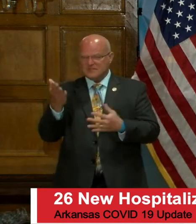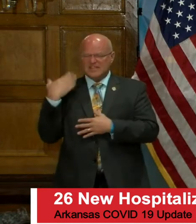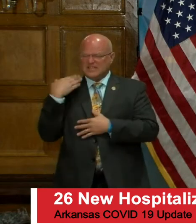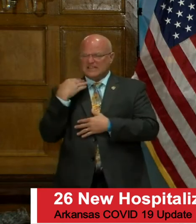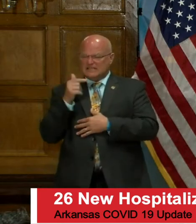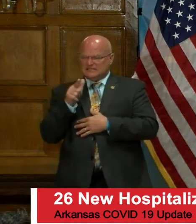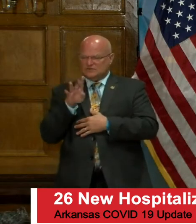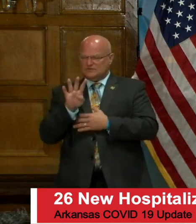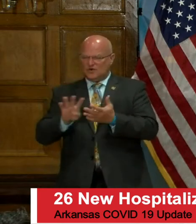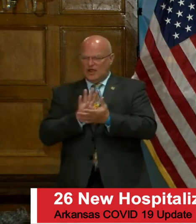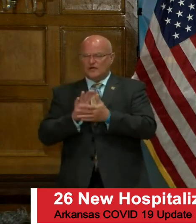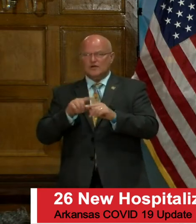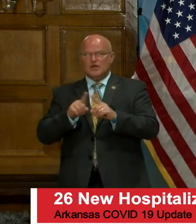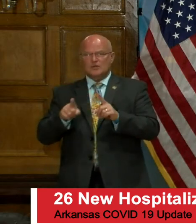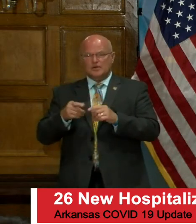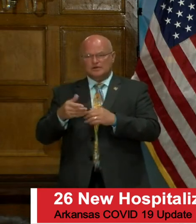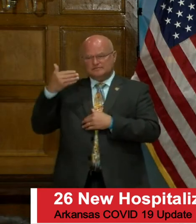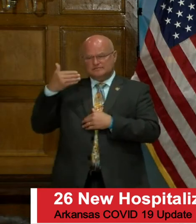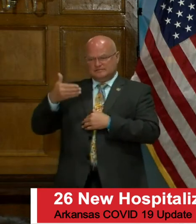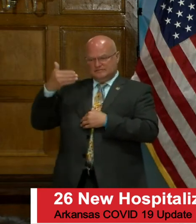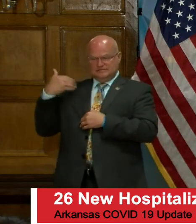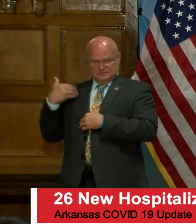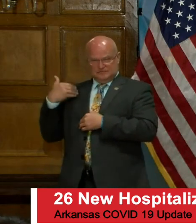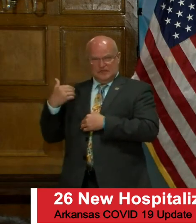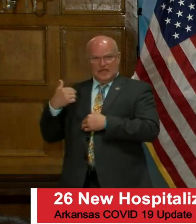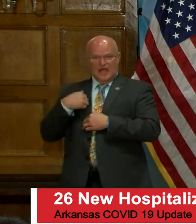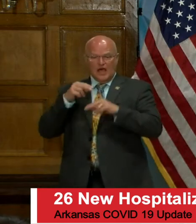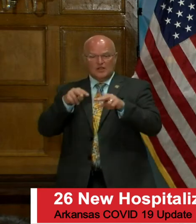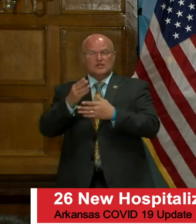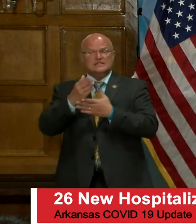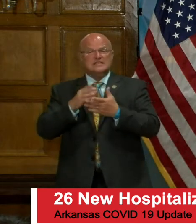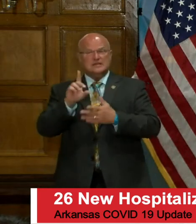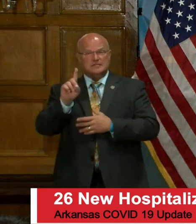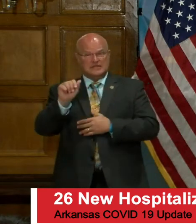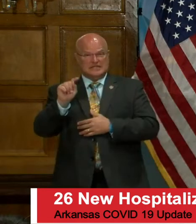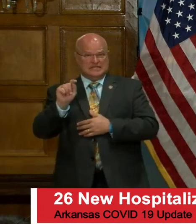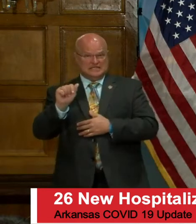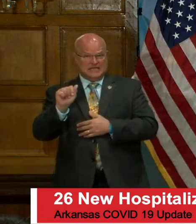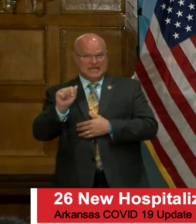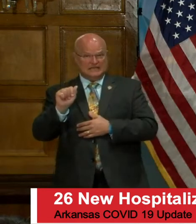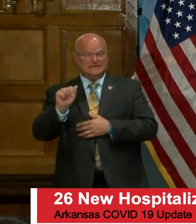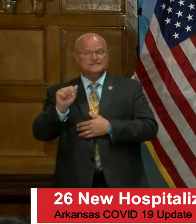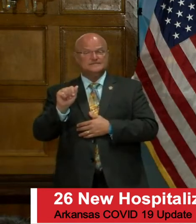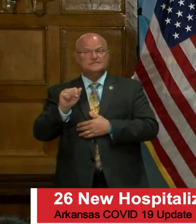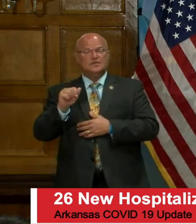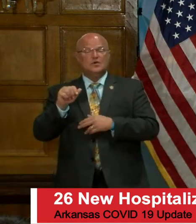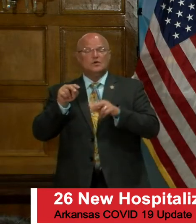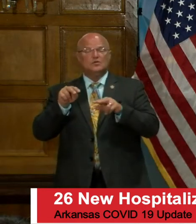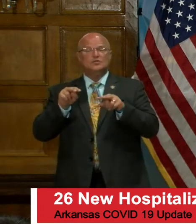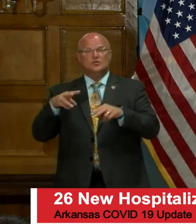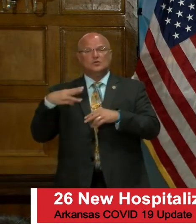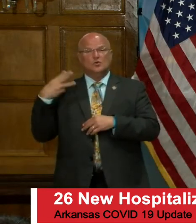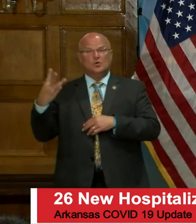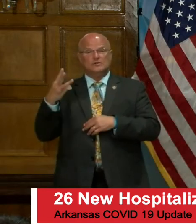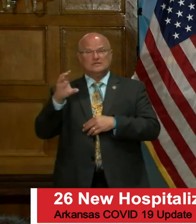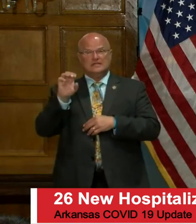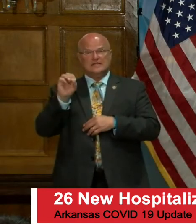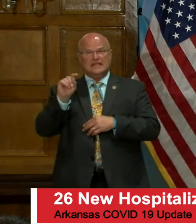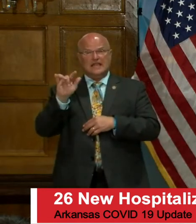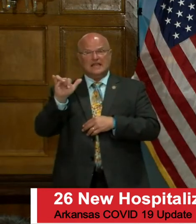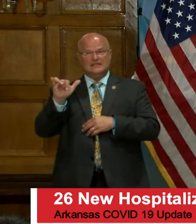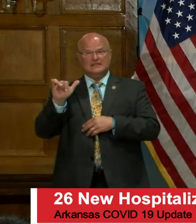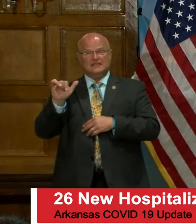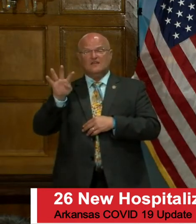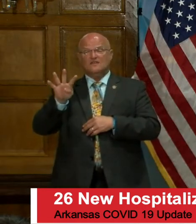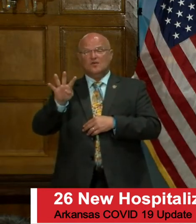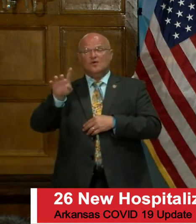last 24-hour cases, but previous to that, I looked at some of the data, and when you looked in Washington County, 41 of